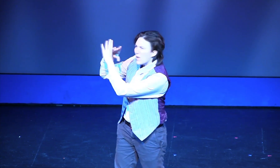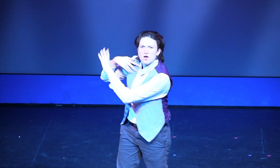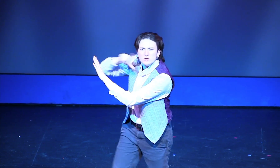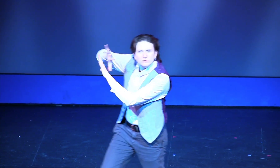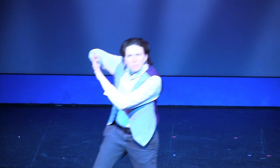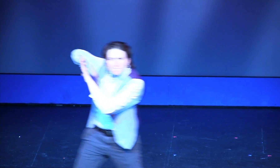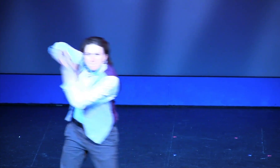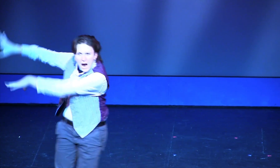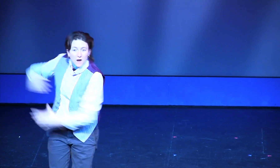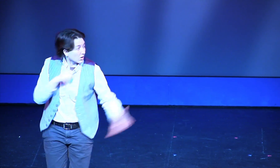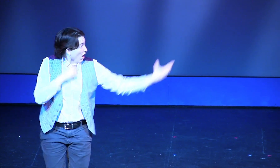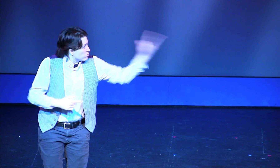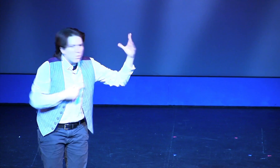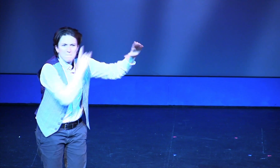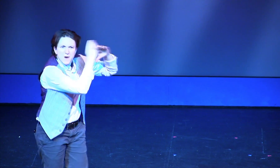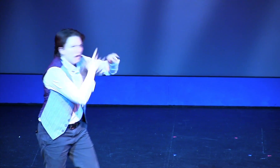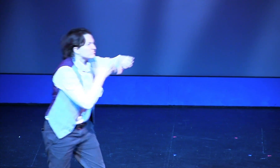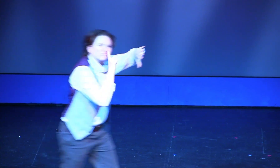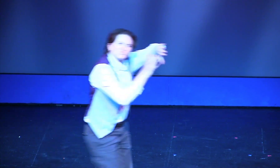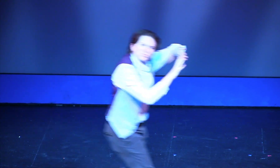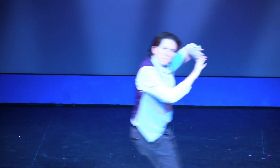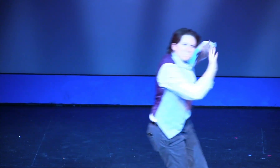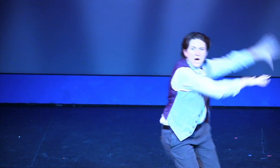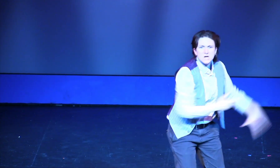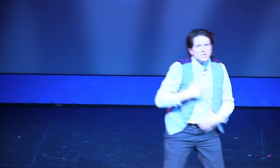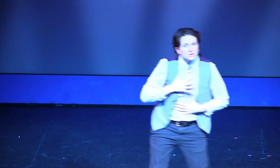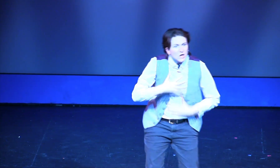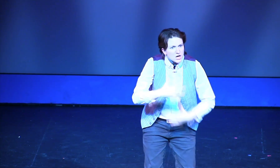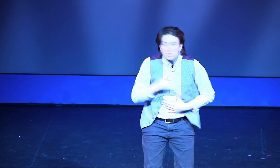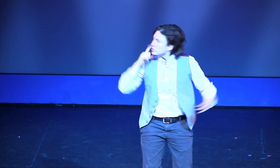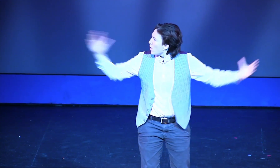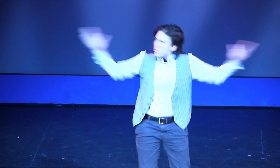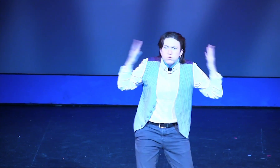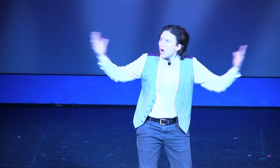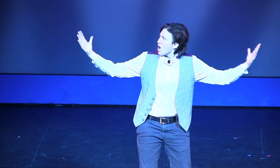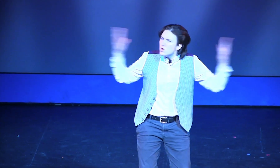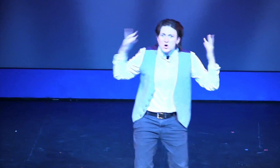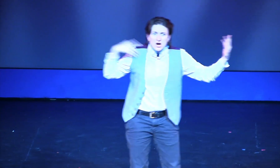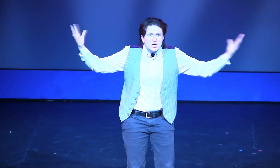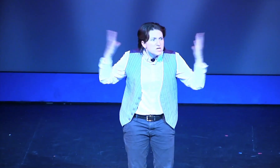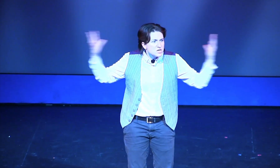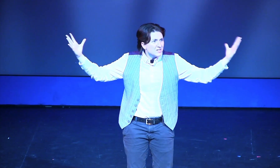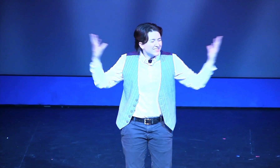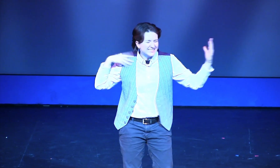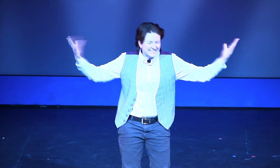There are 3 doors that open and close, each working as an internal identity of mine.